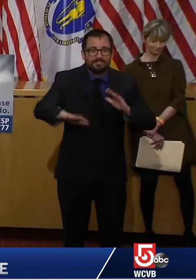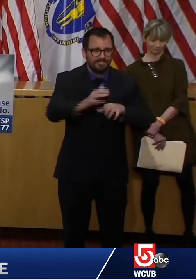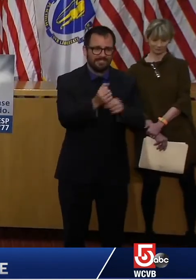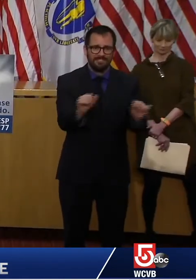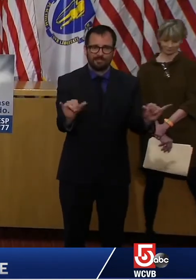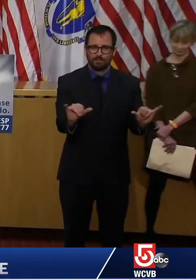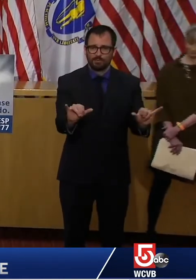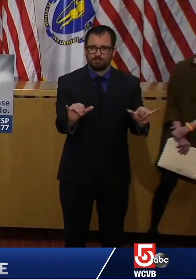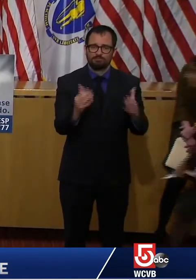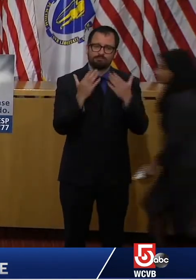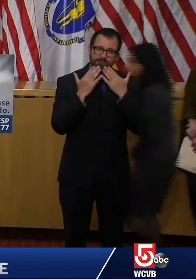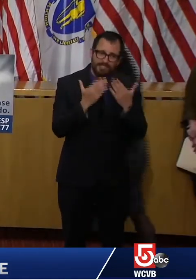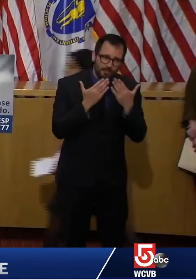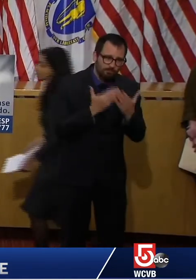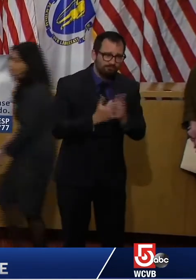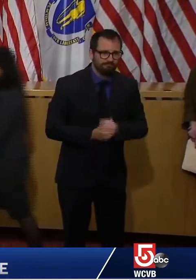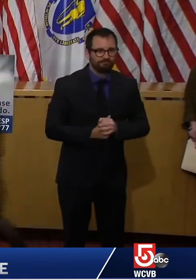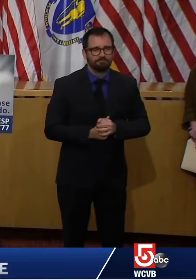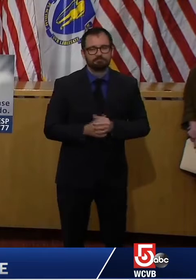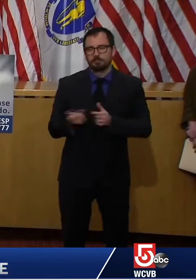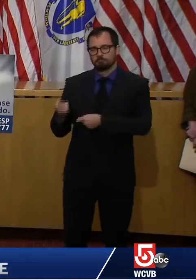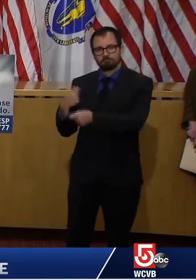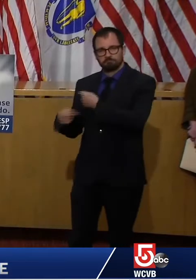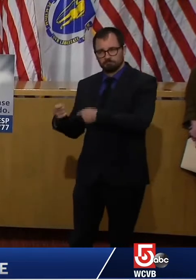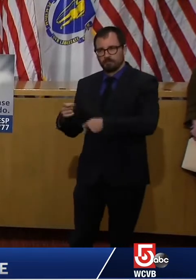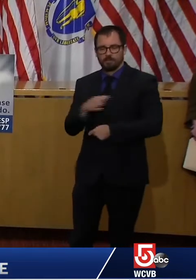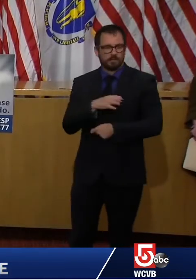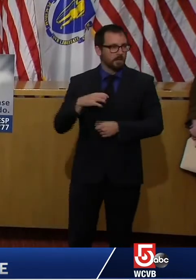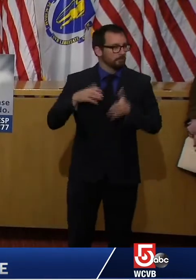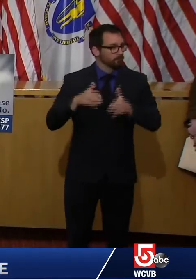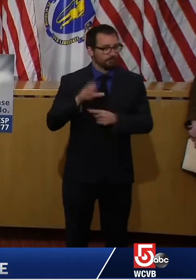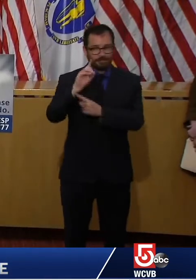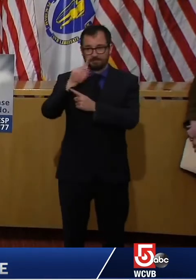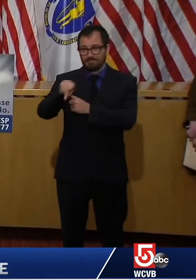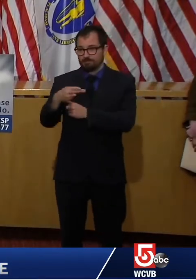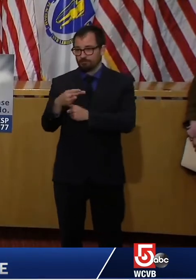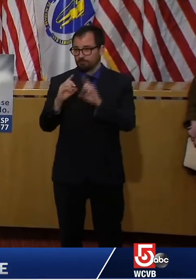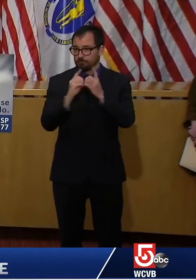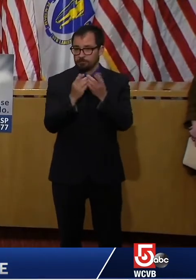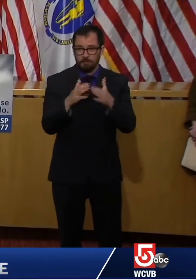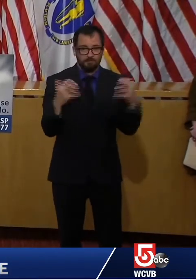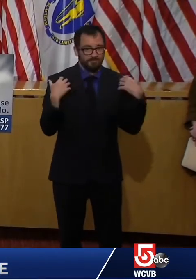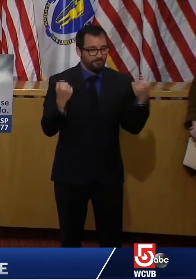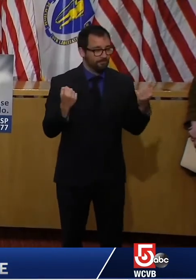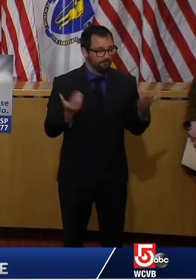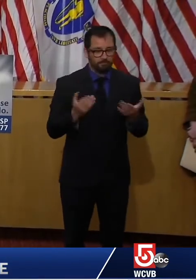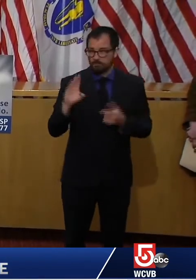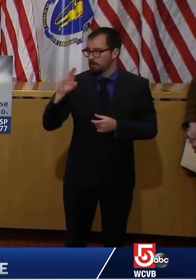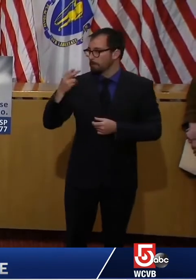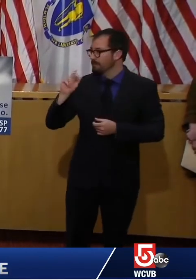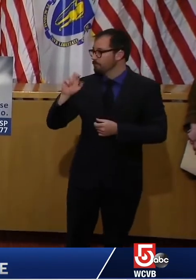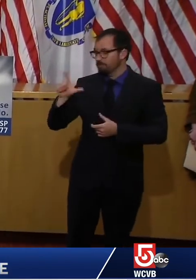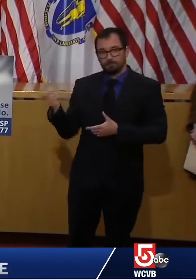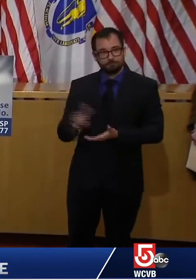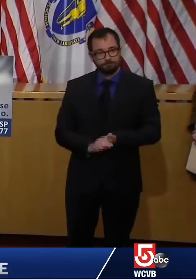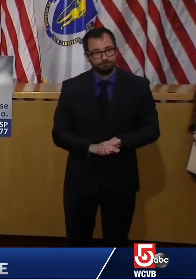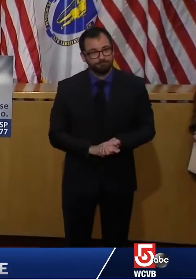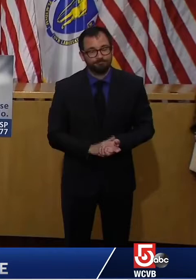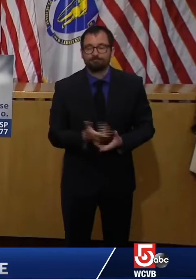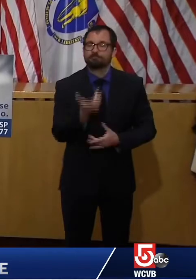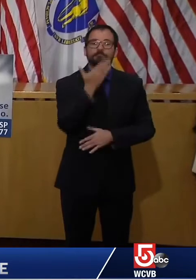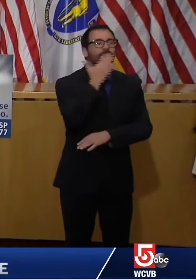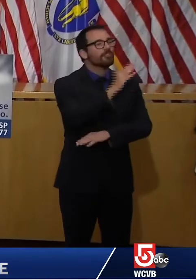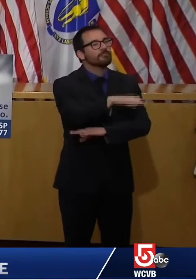Good afternoon. It's good to be here with you today, and I appreciate